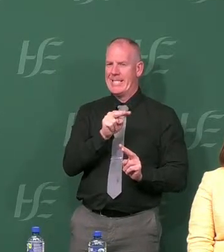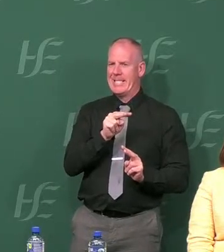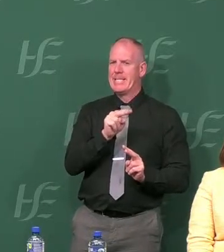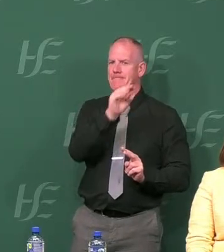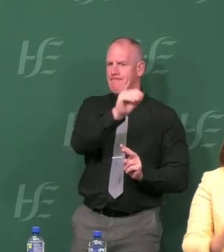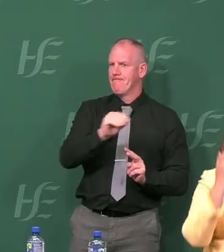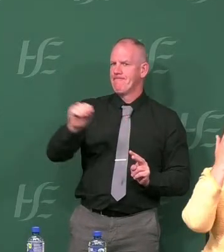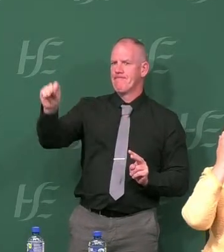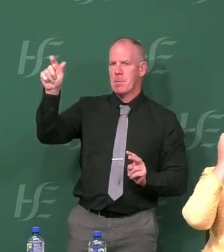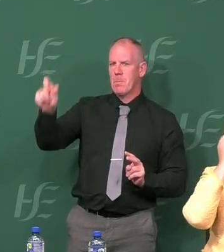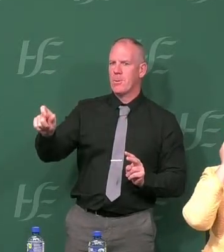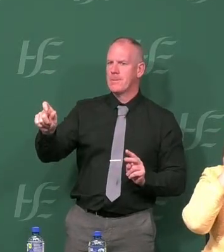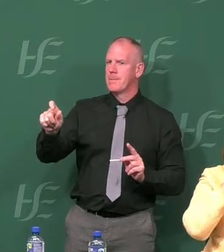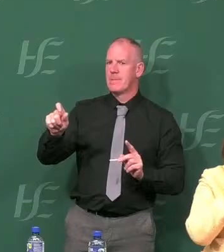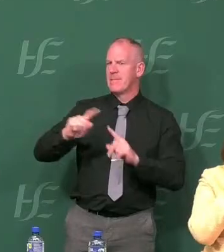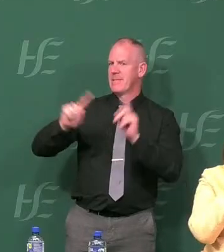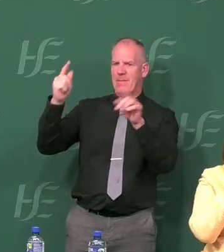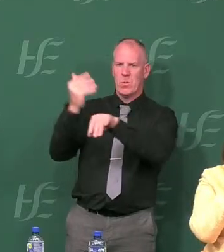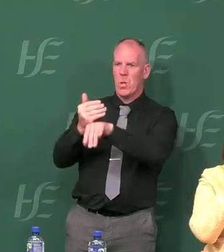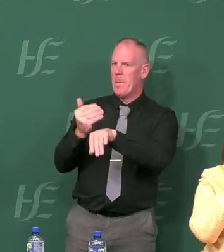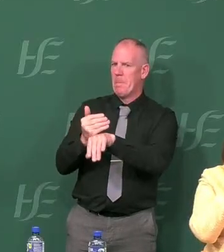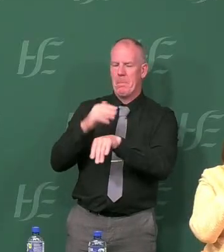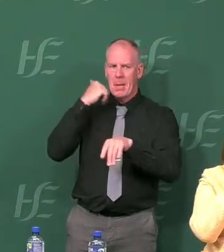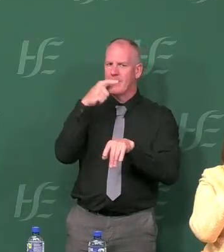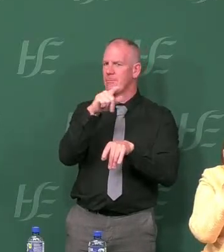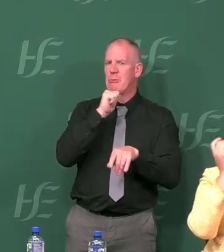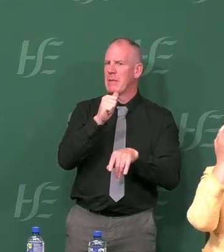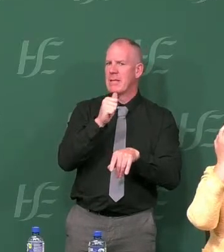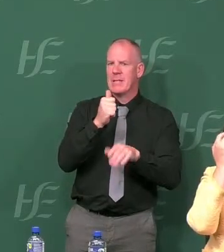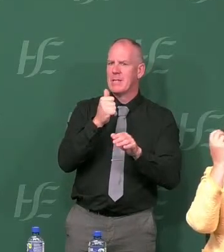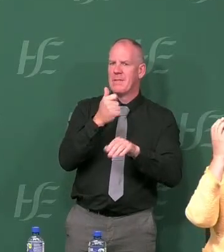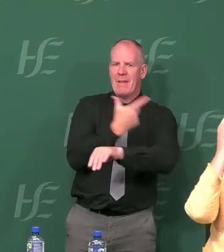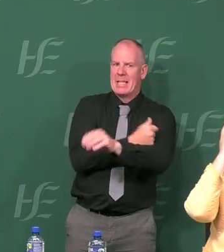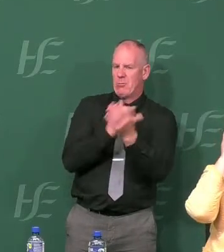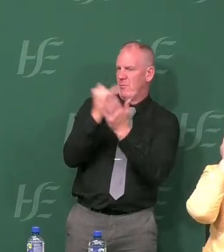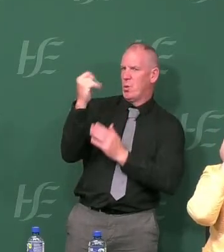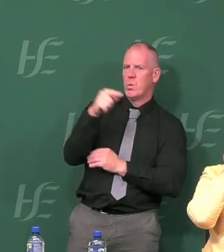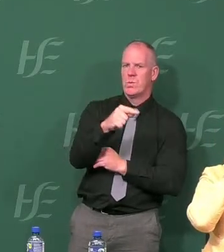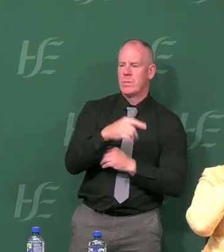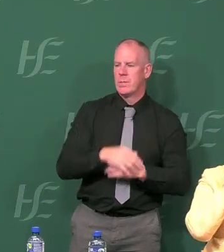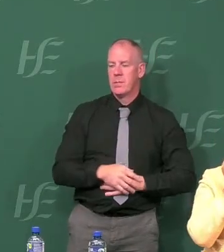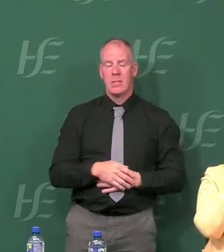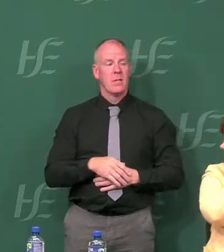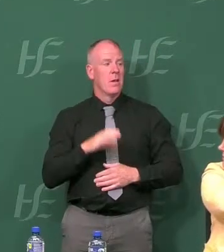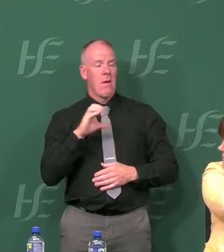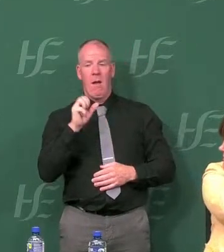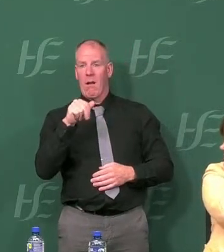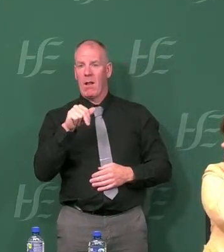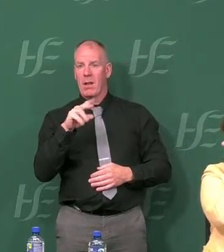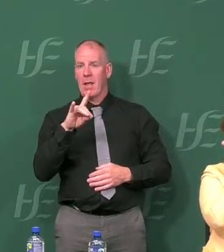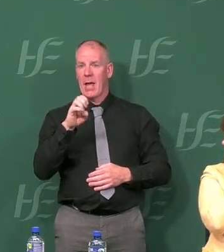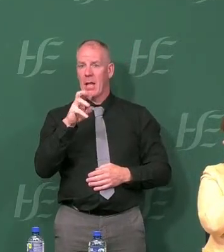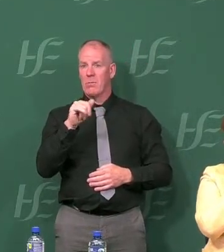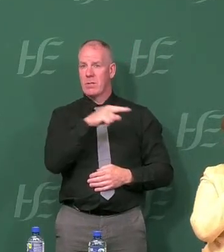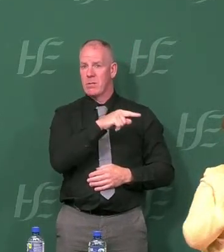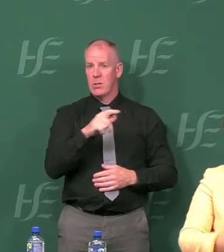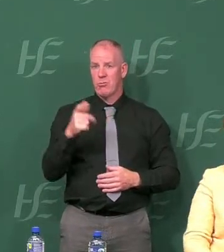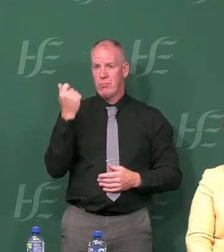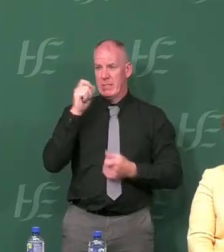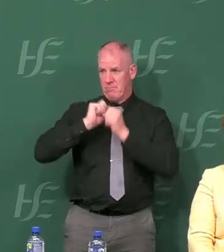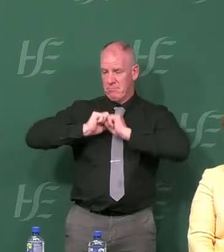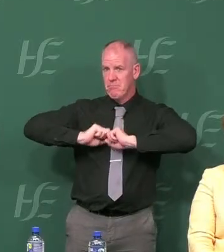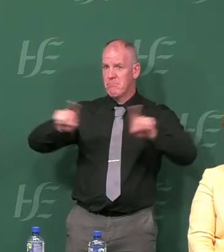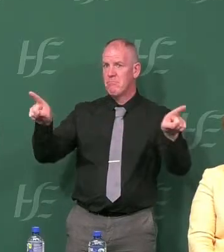somebody needs to be moved to a new role or a different role. We've sent out, Colin Henry has sent out recently a circular and